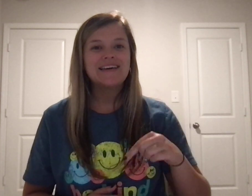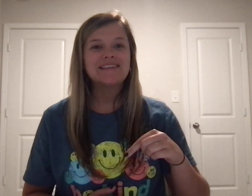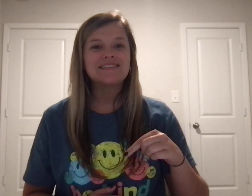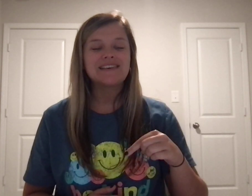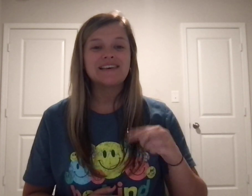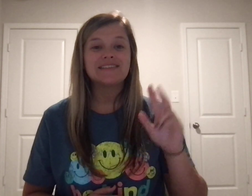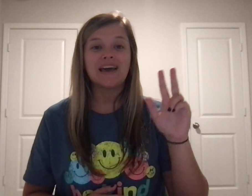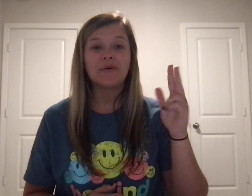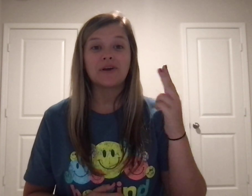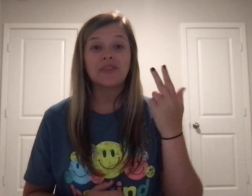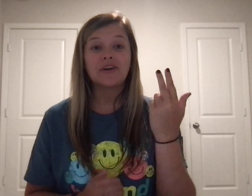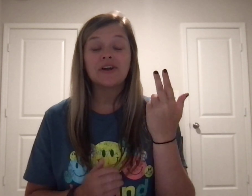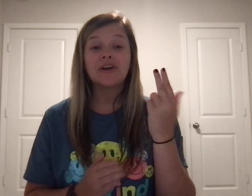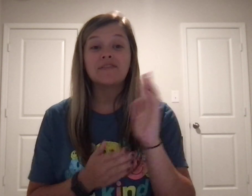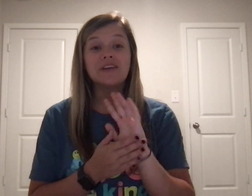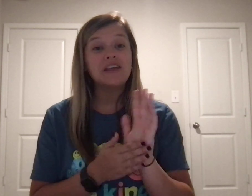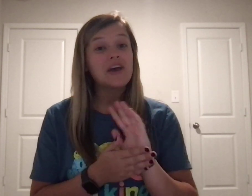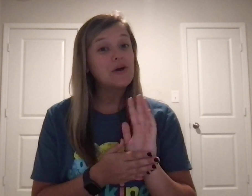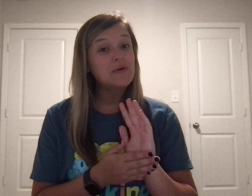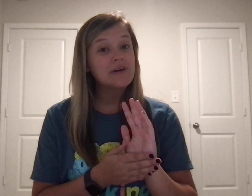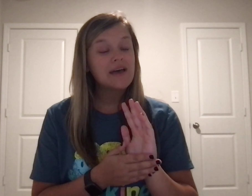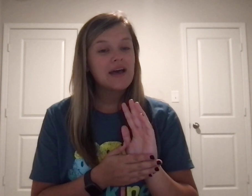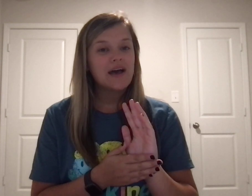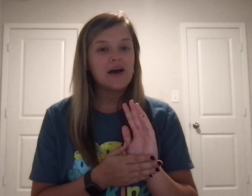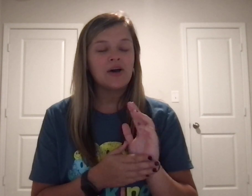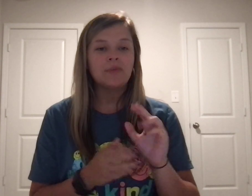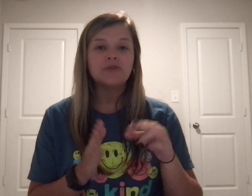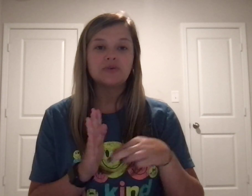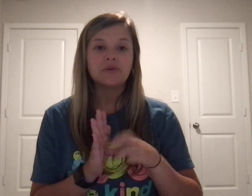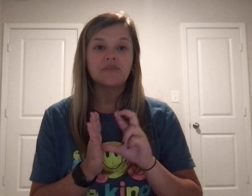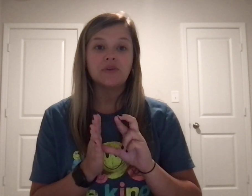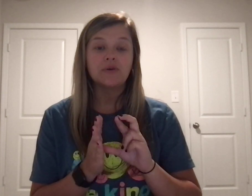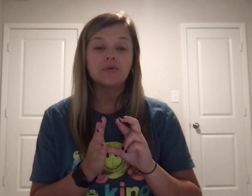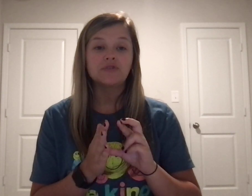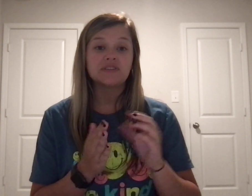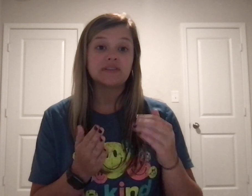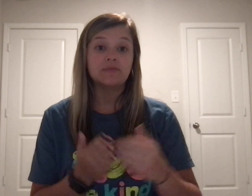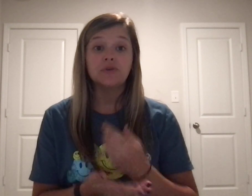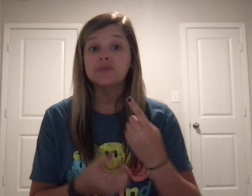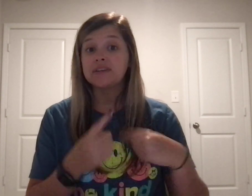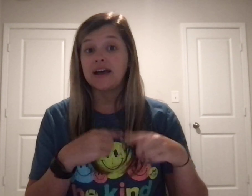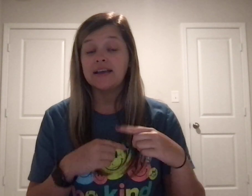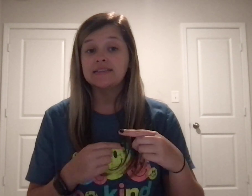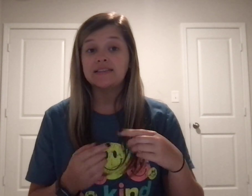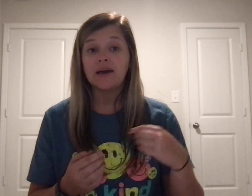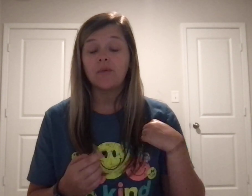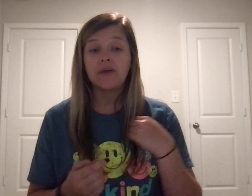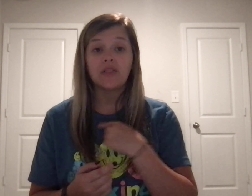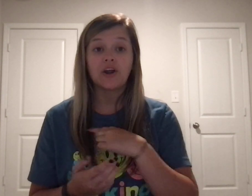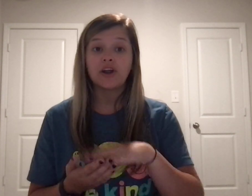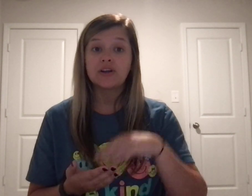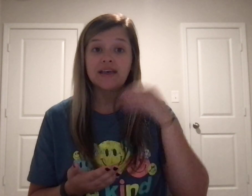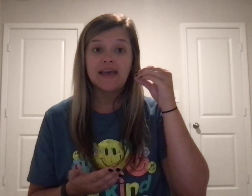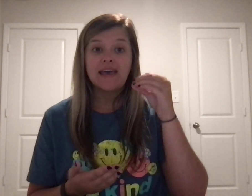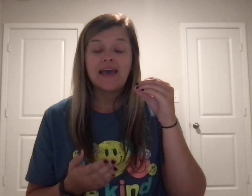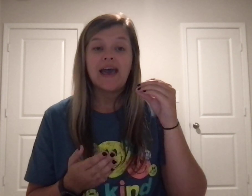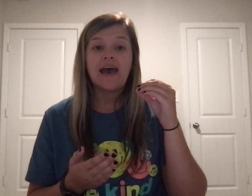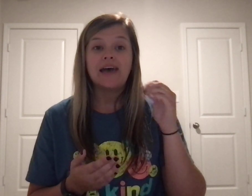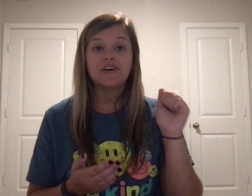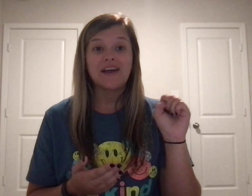This is our third video to review just some new signs that we learned at our